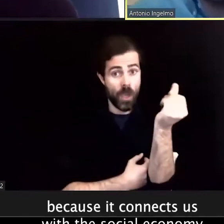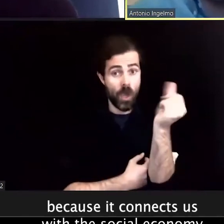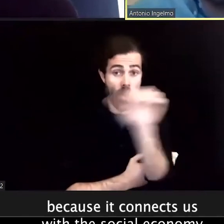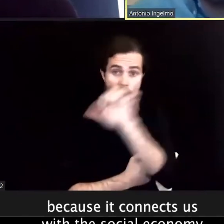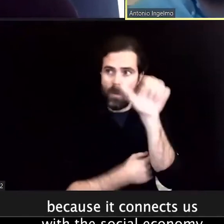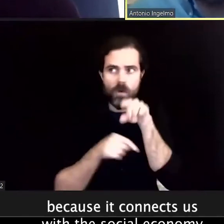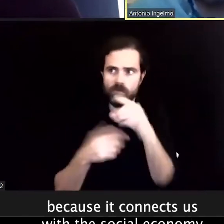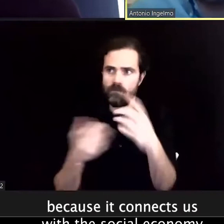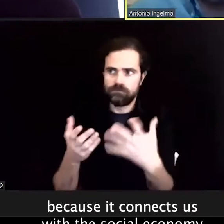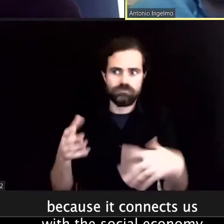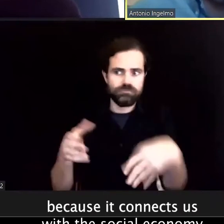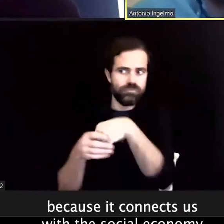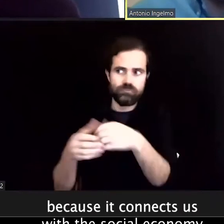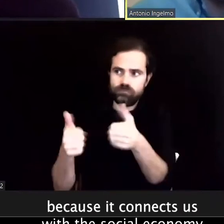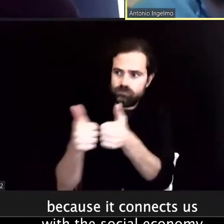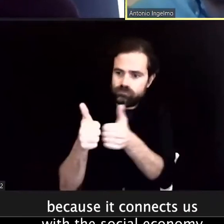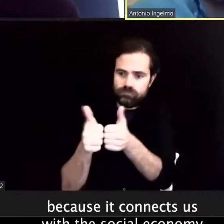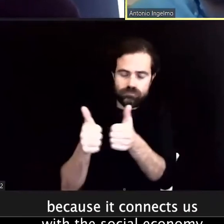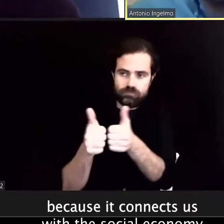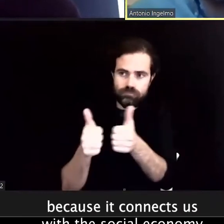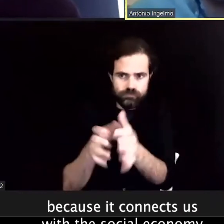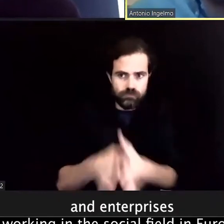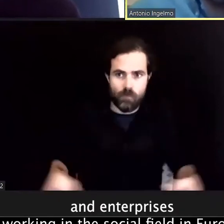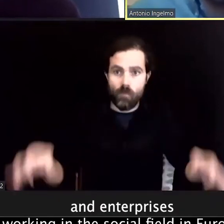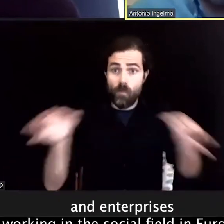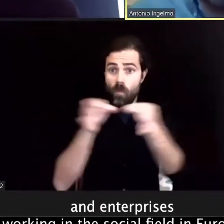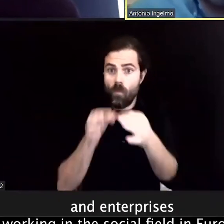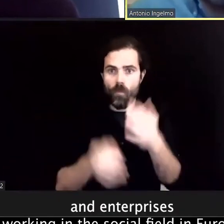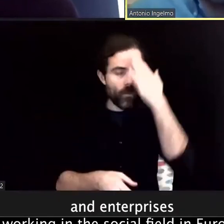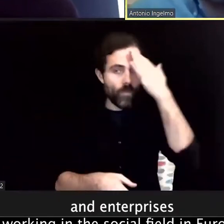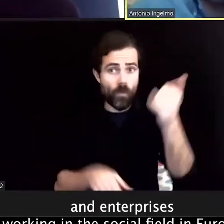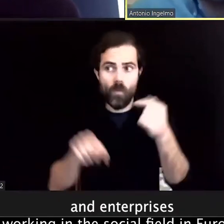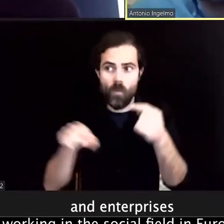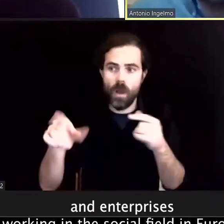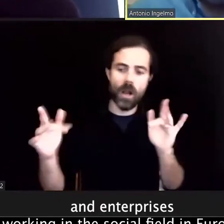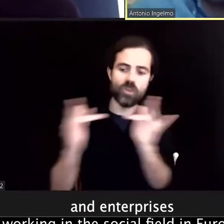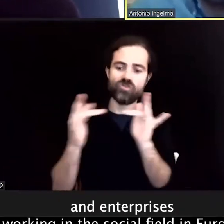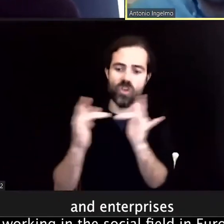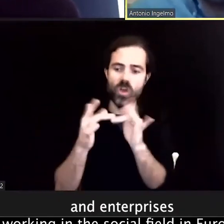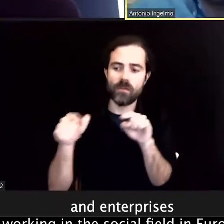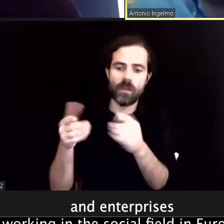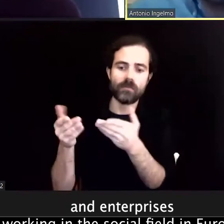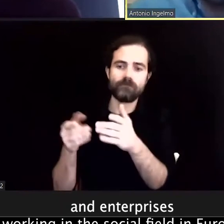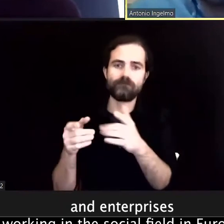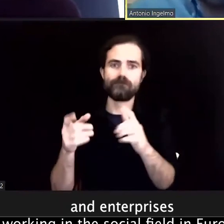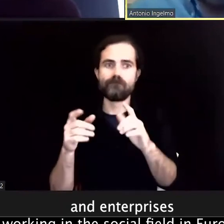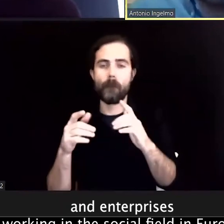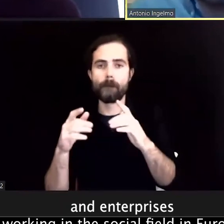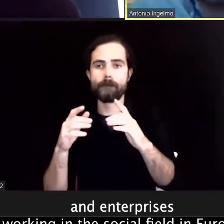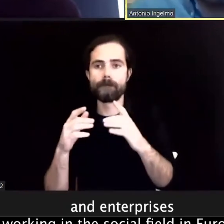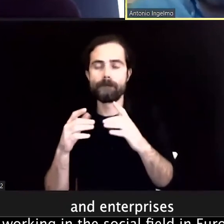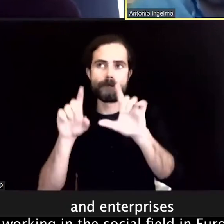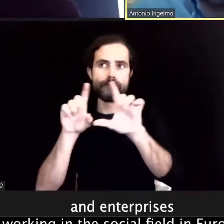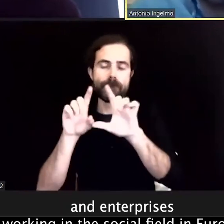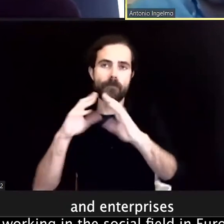it connects us with the social economy and enterprises working in the social